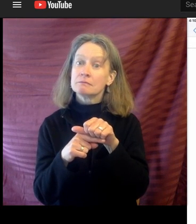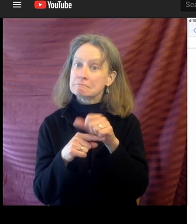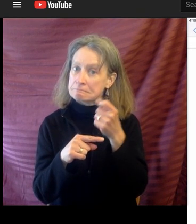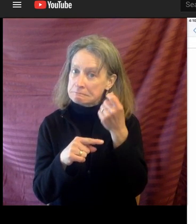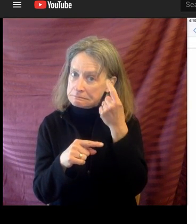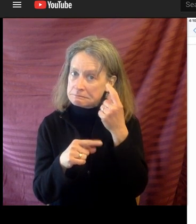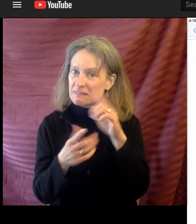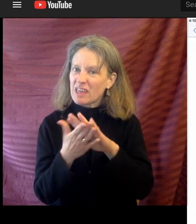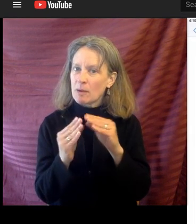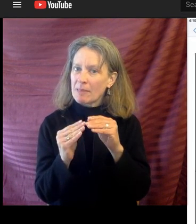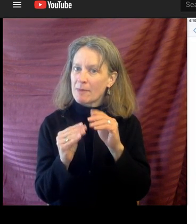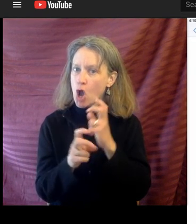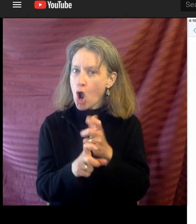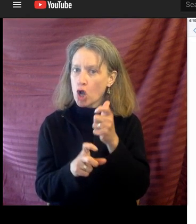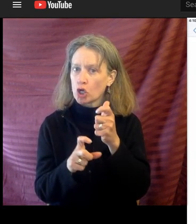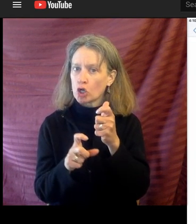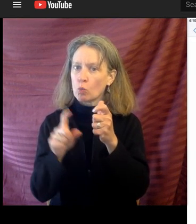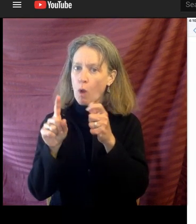harder.